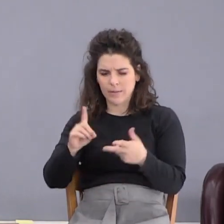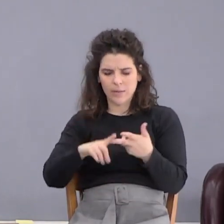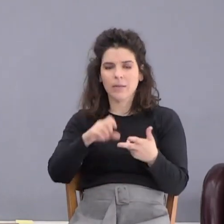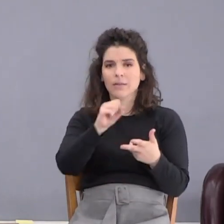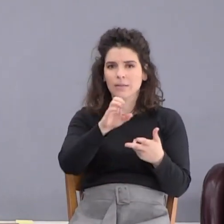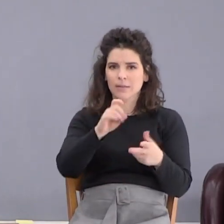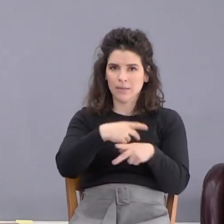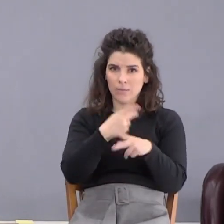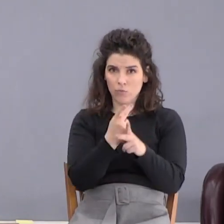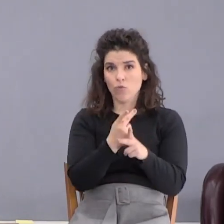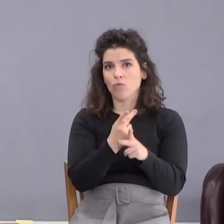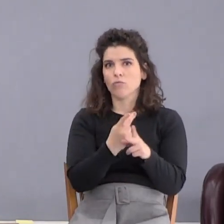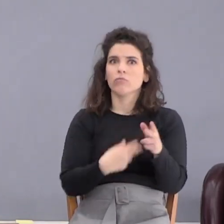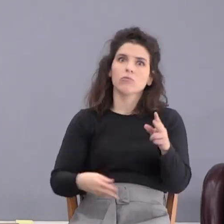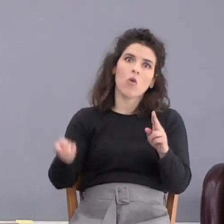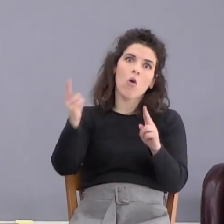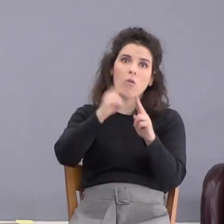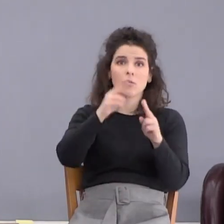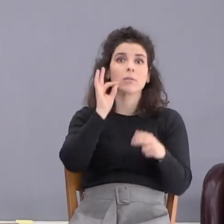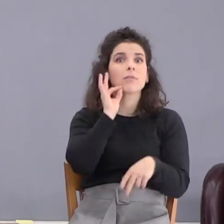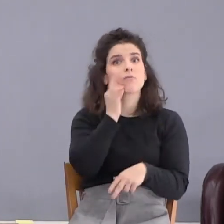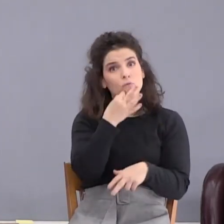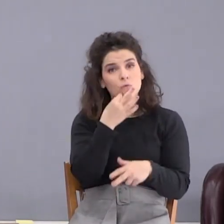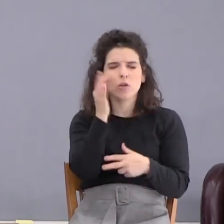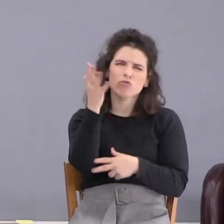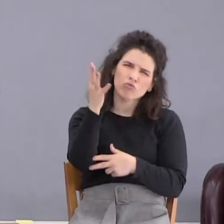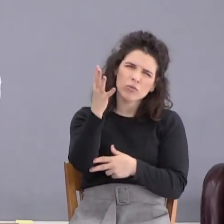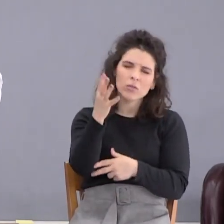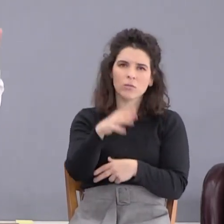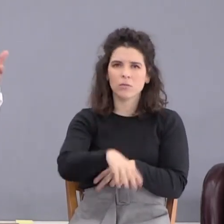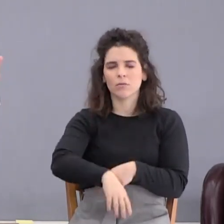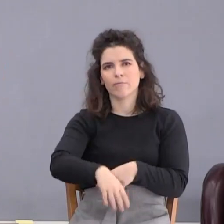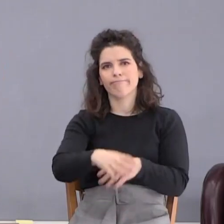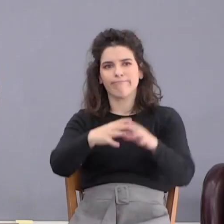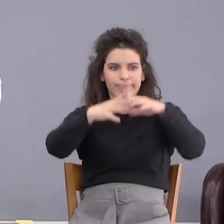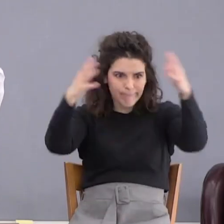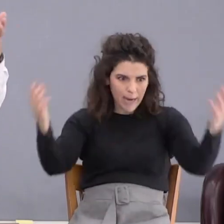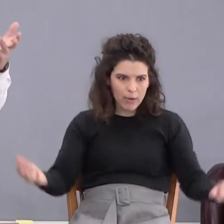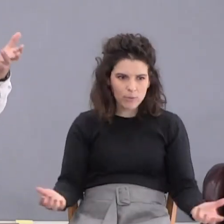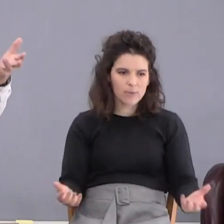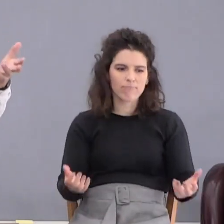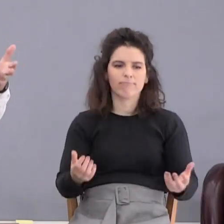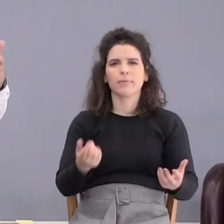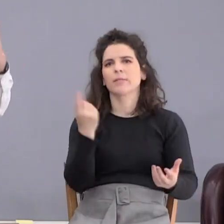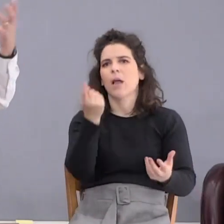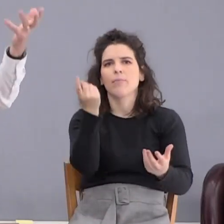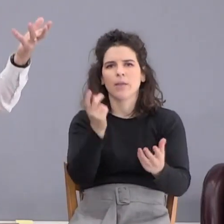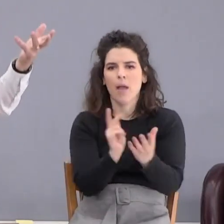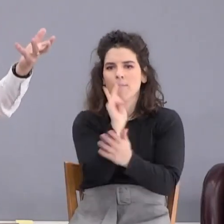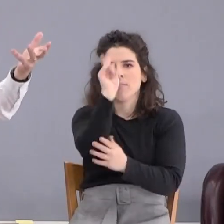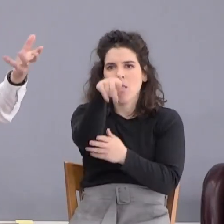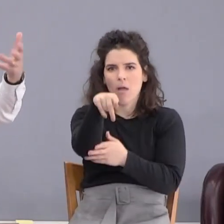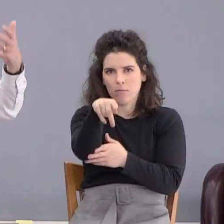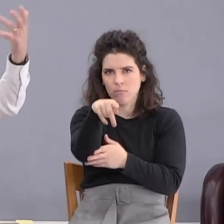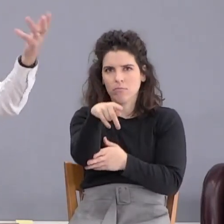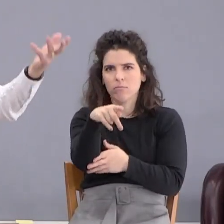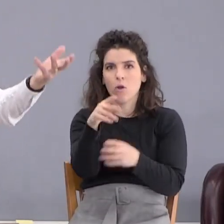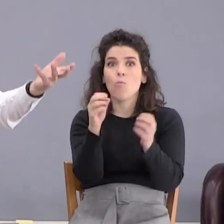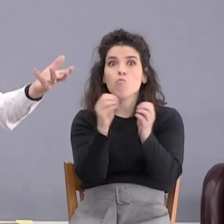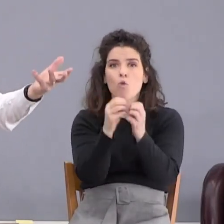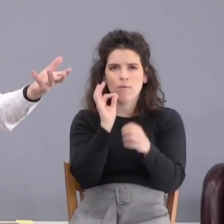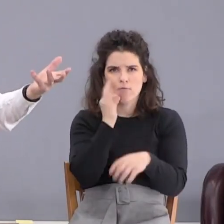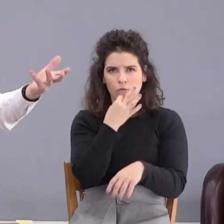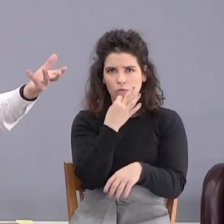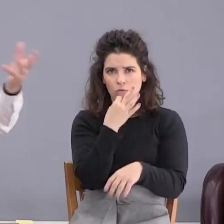seed produce, ultimately? A tree, a bounty, a crop, a harvest, more